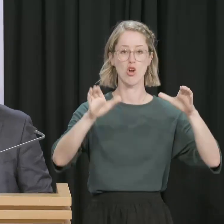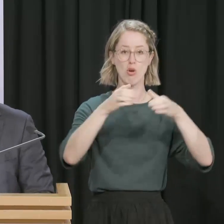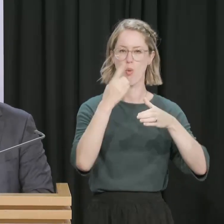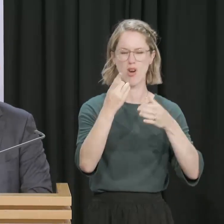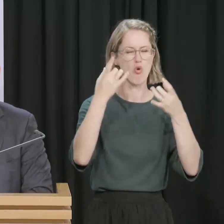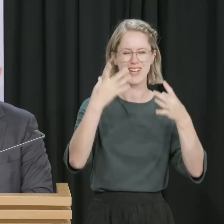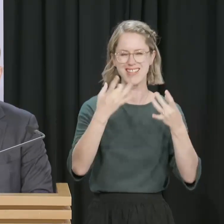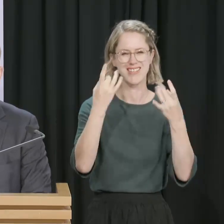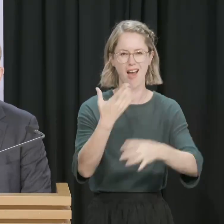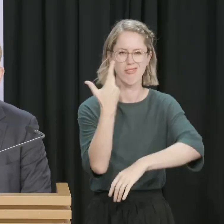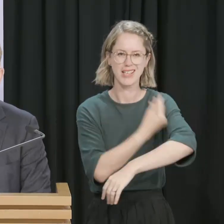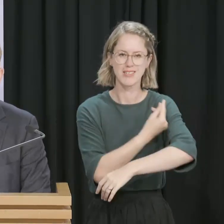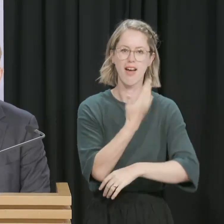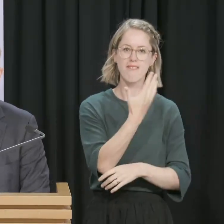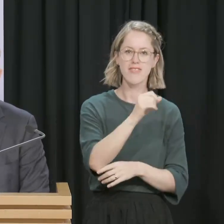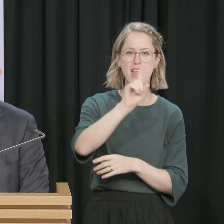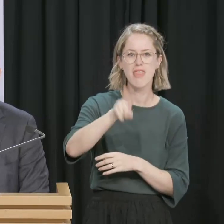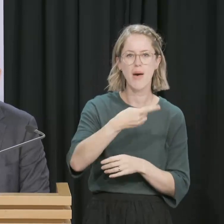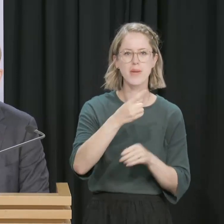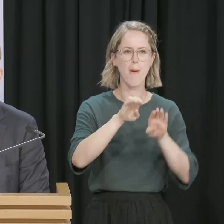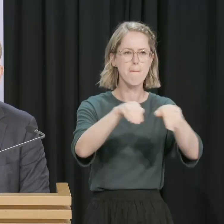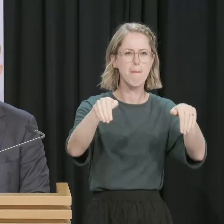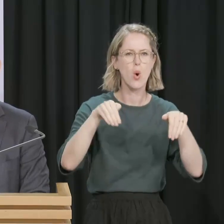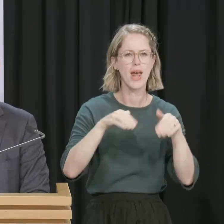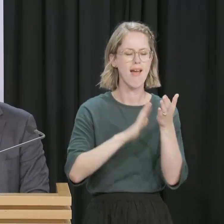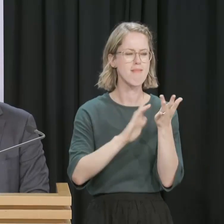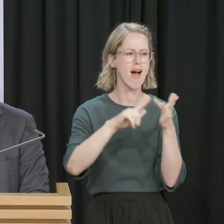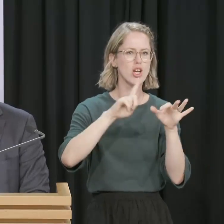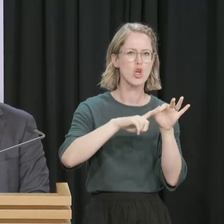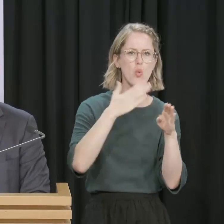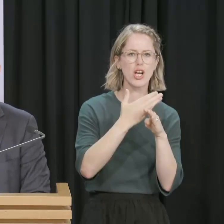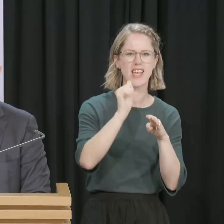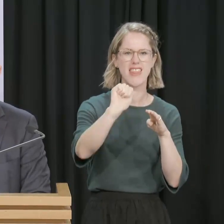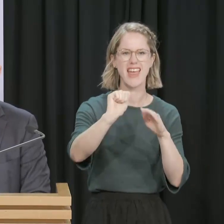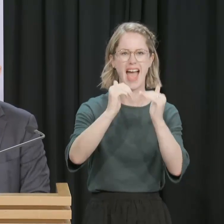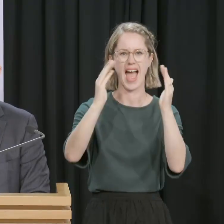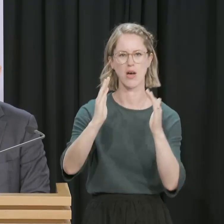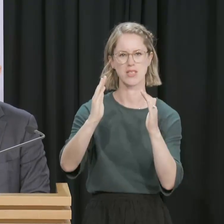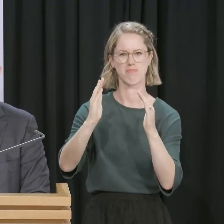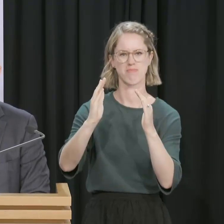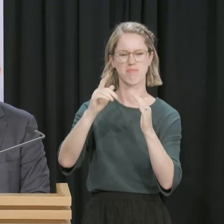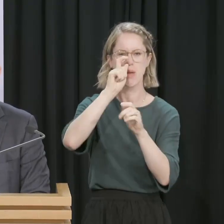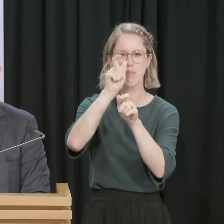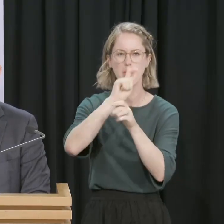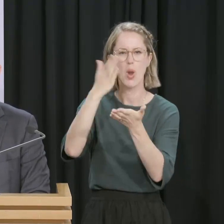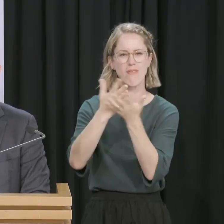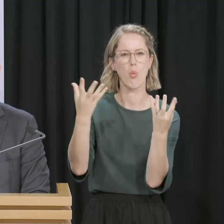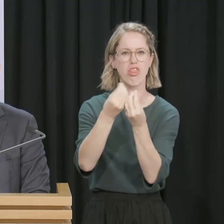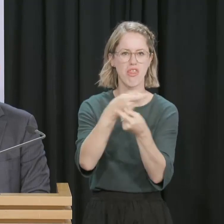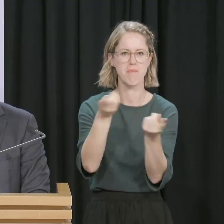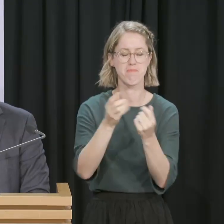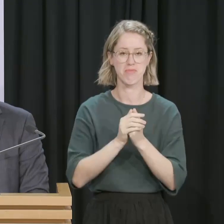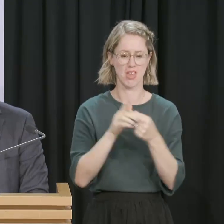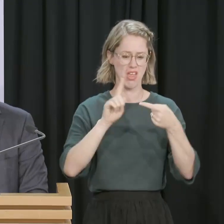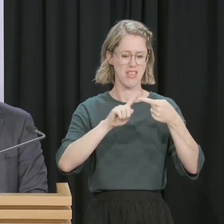underway, is our 50,000 border and MIQ workers and their household contacts. This started last month, and the